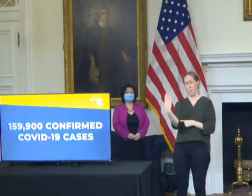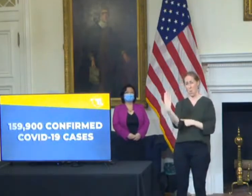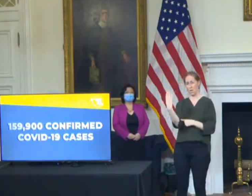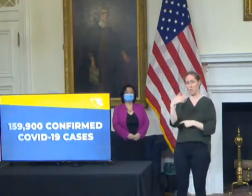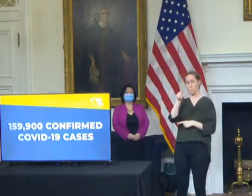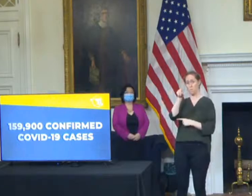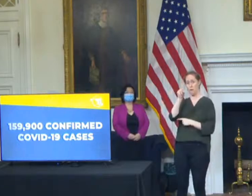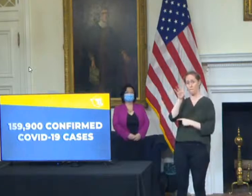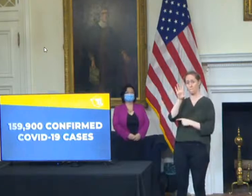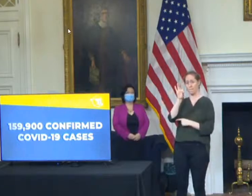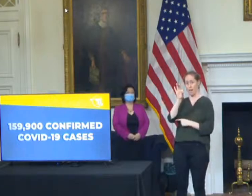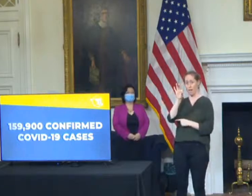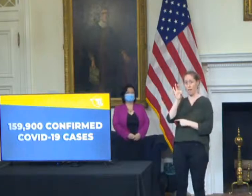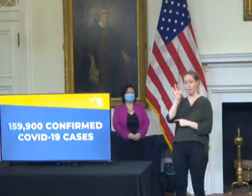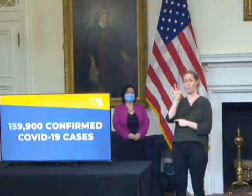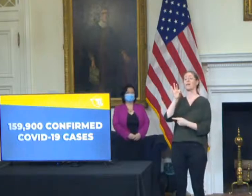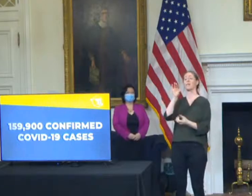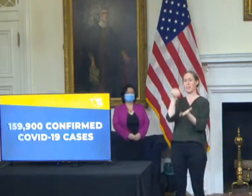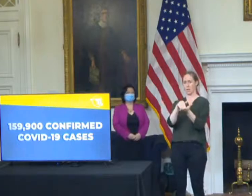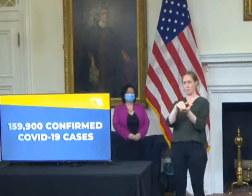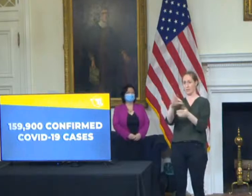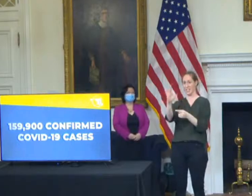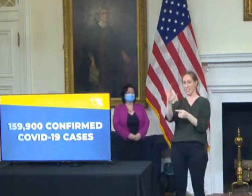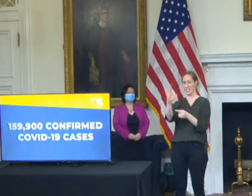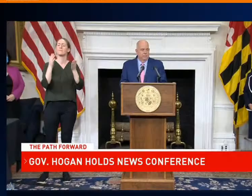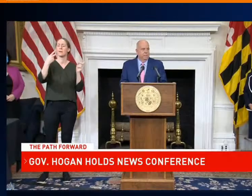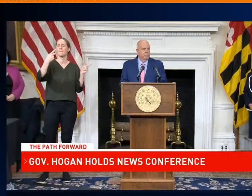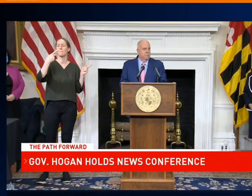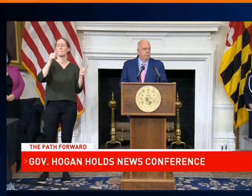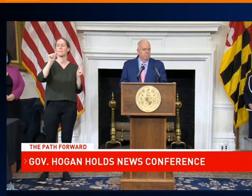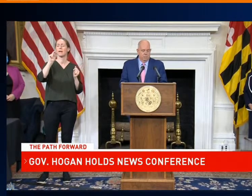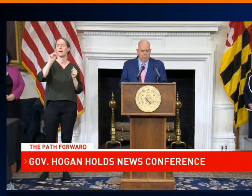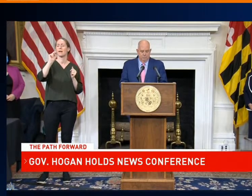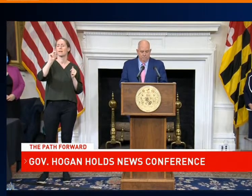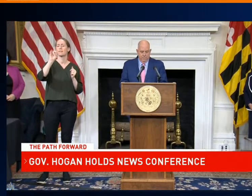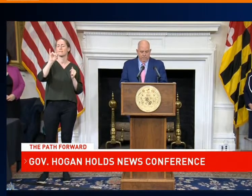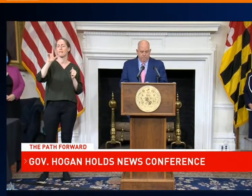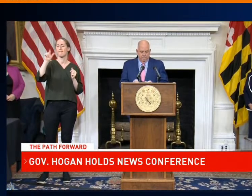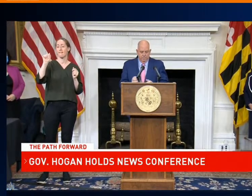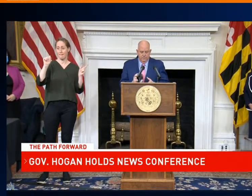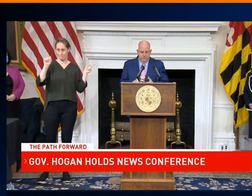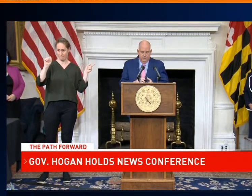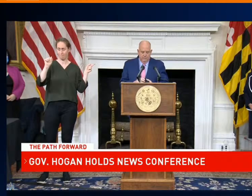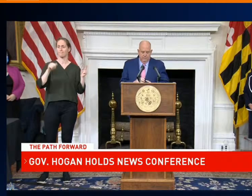159,900 confirmed cases of COVID-19, including an additional